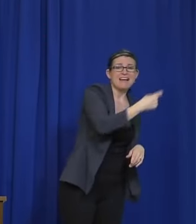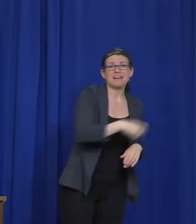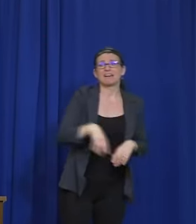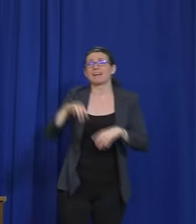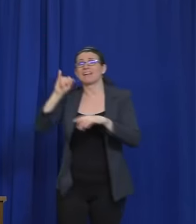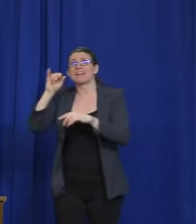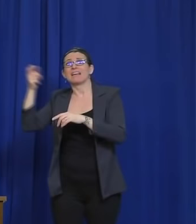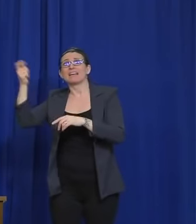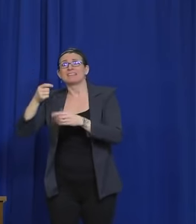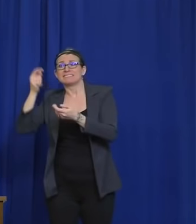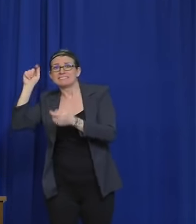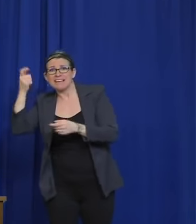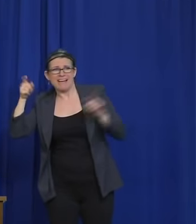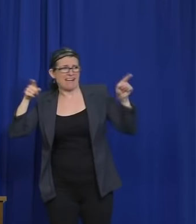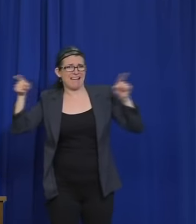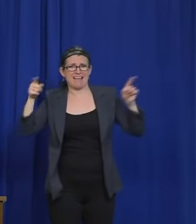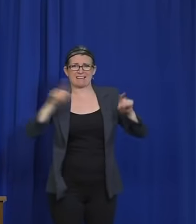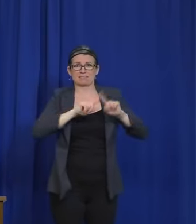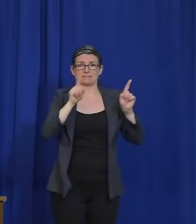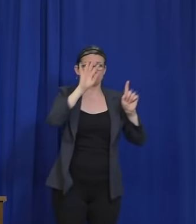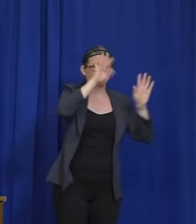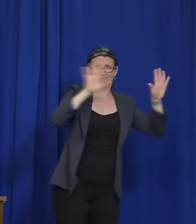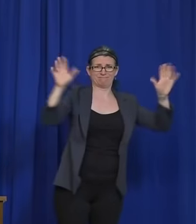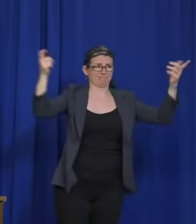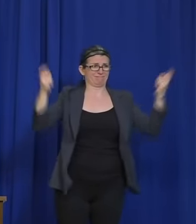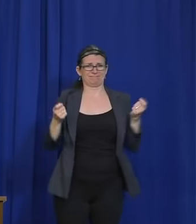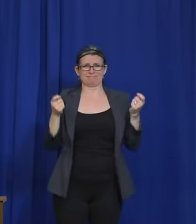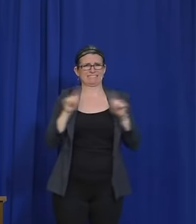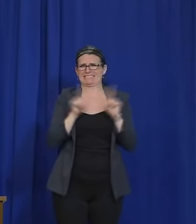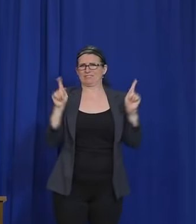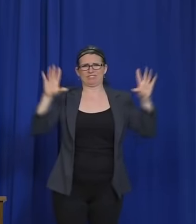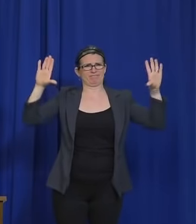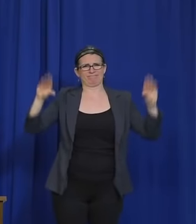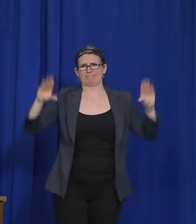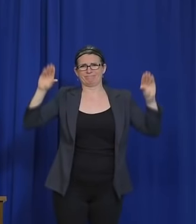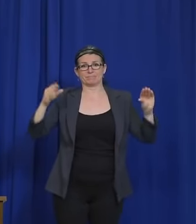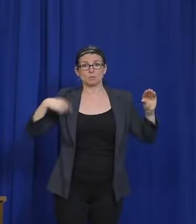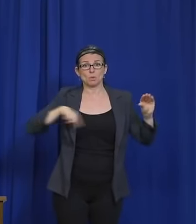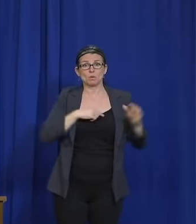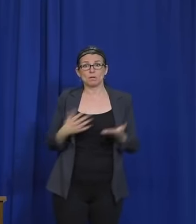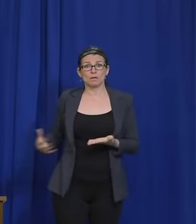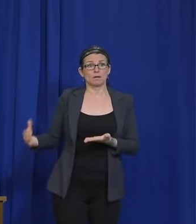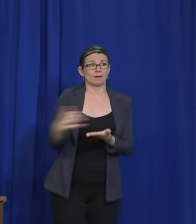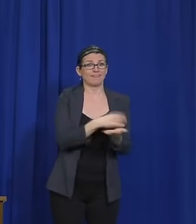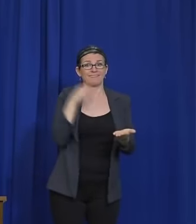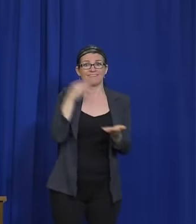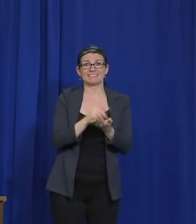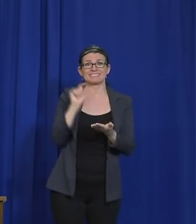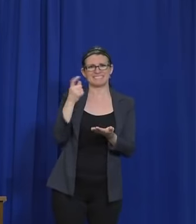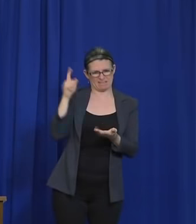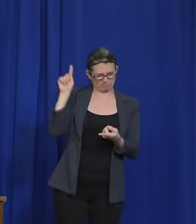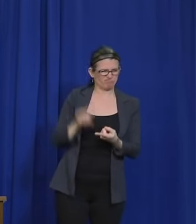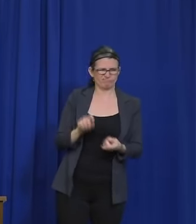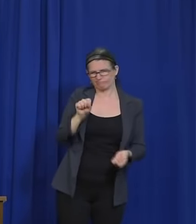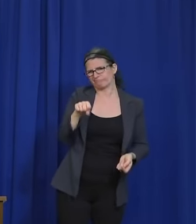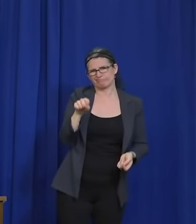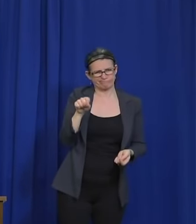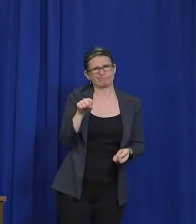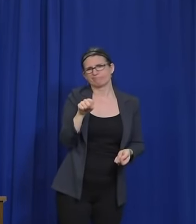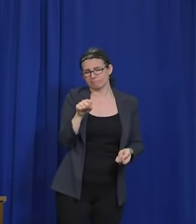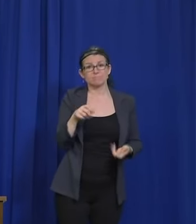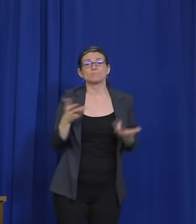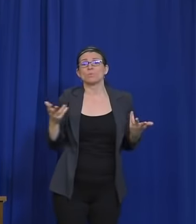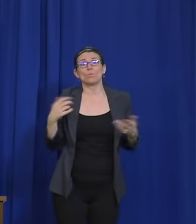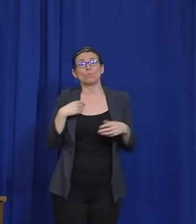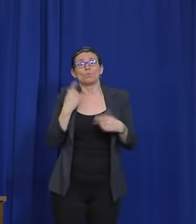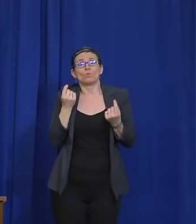not collecting as much in property taxes as they would have anticipated. So we'll look at those as things go along. I